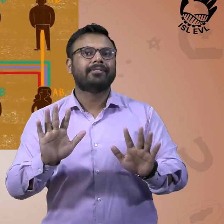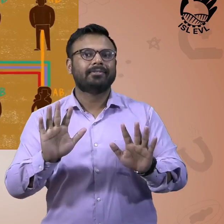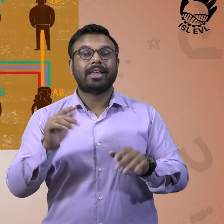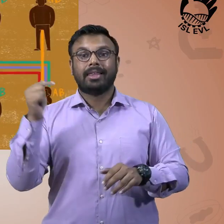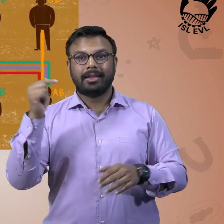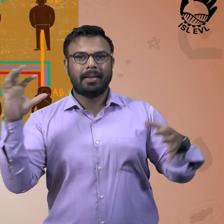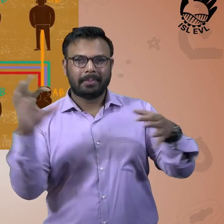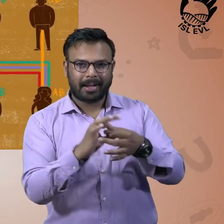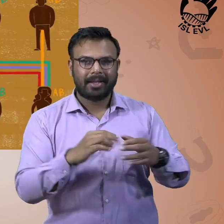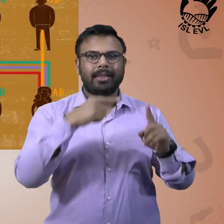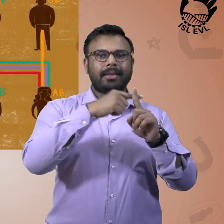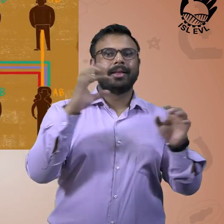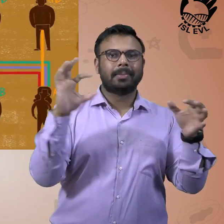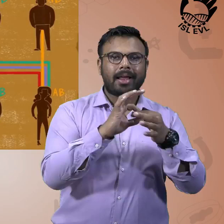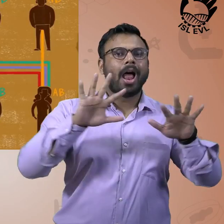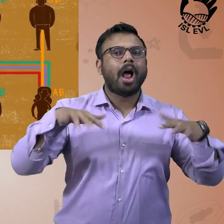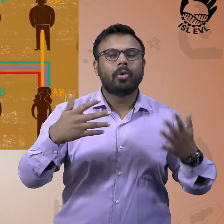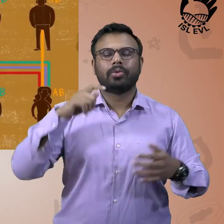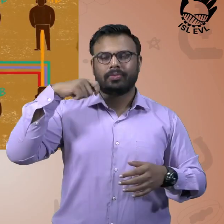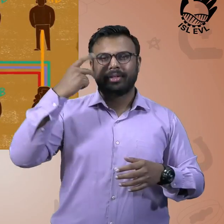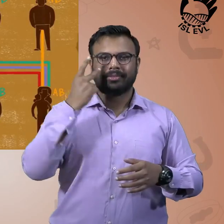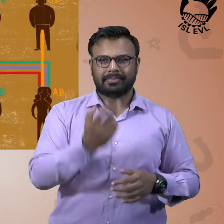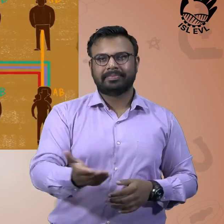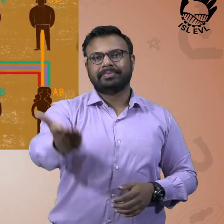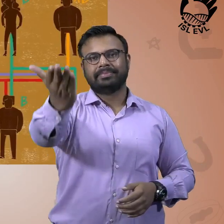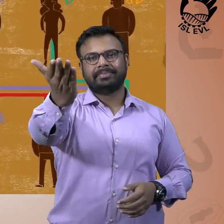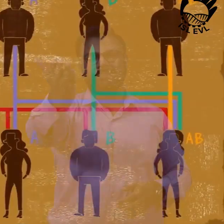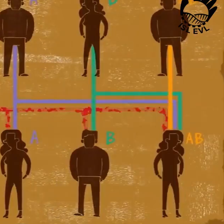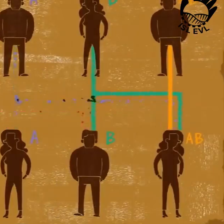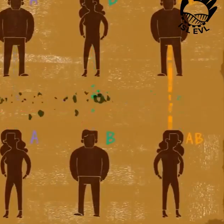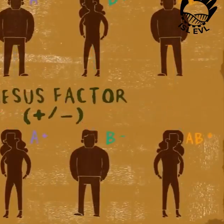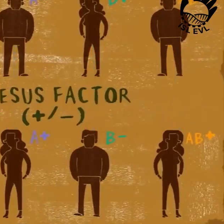the RH or the rhesus factor. Here is a short clip about it.